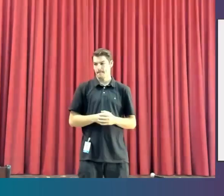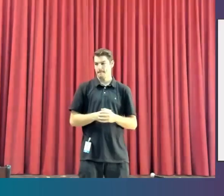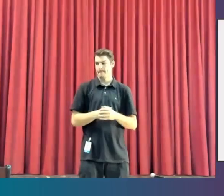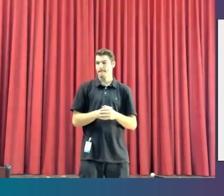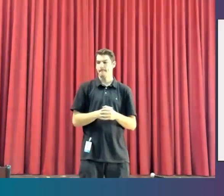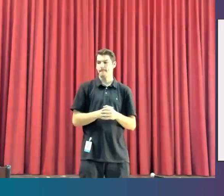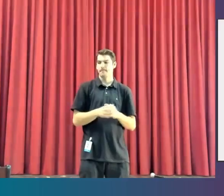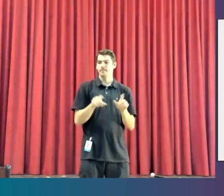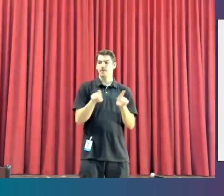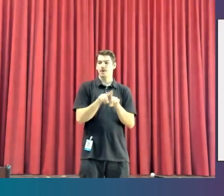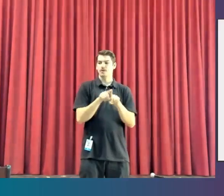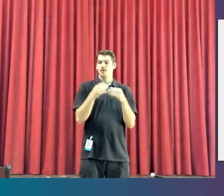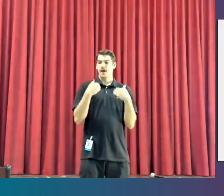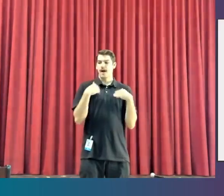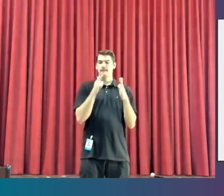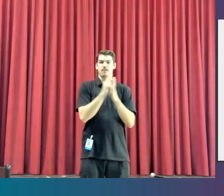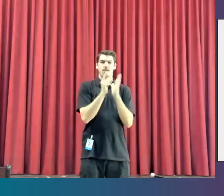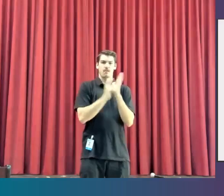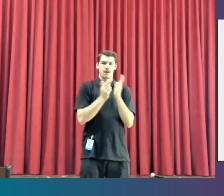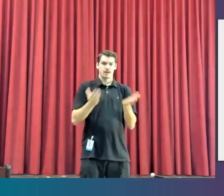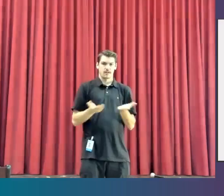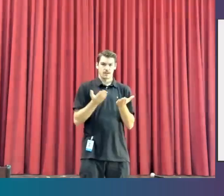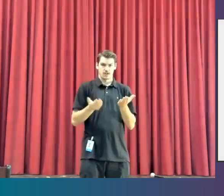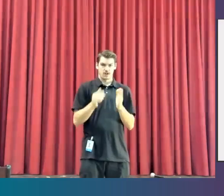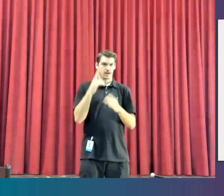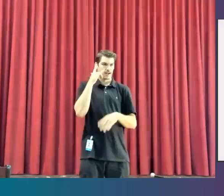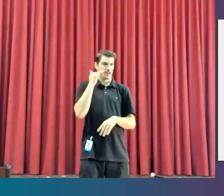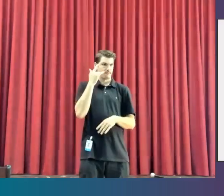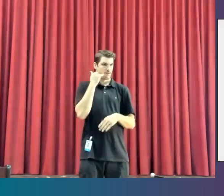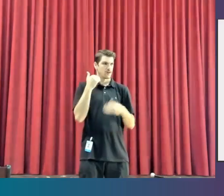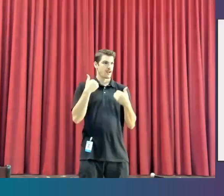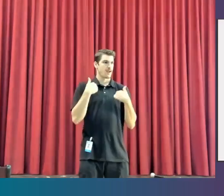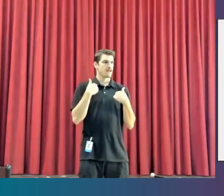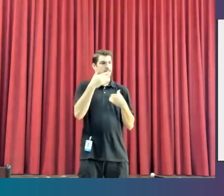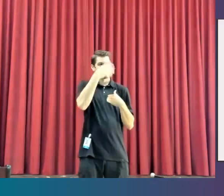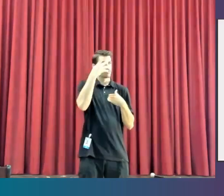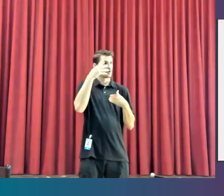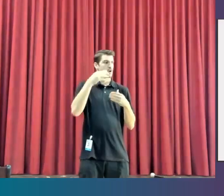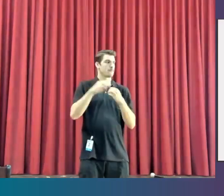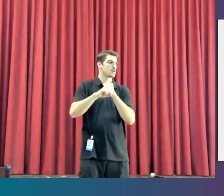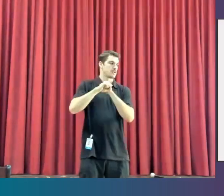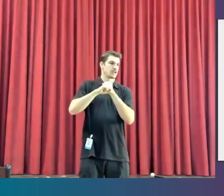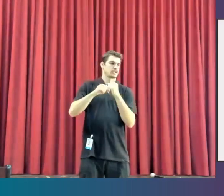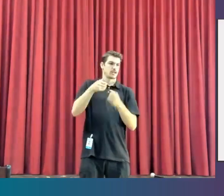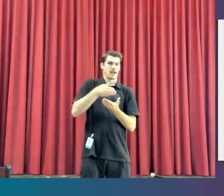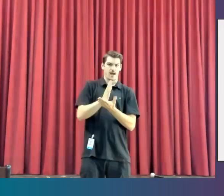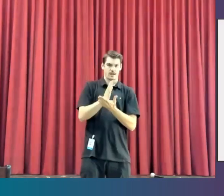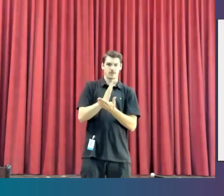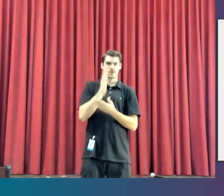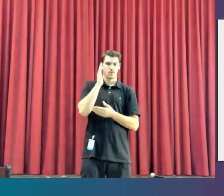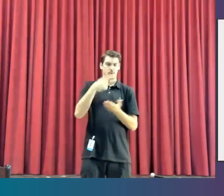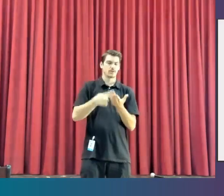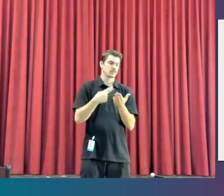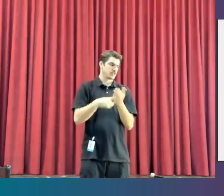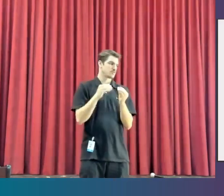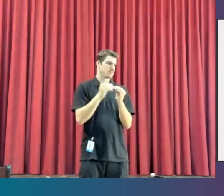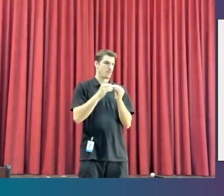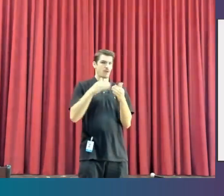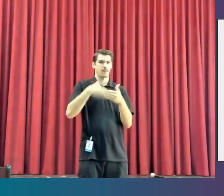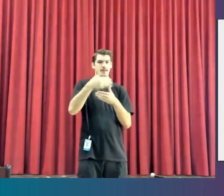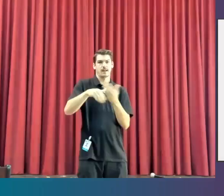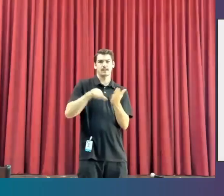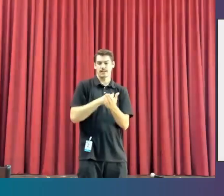We also have a law in California called the Immigrant Tenant Protection Act, which I'm going to talk about more in the next slide.